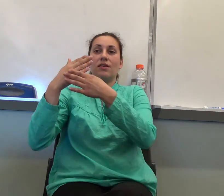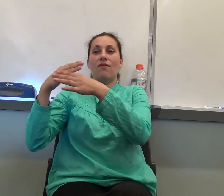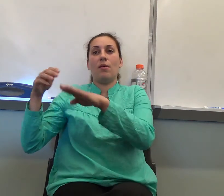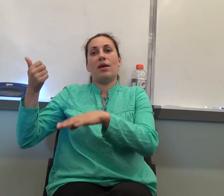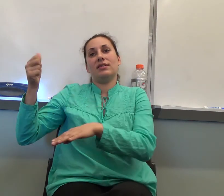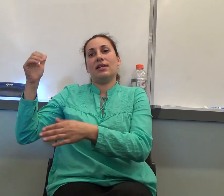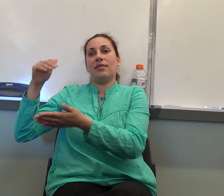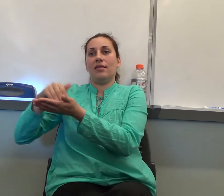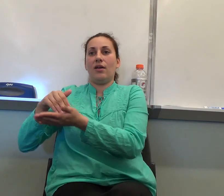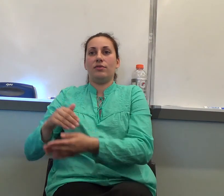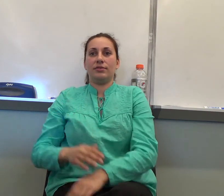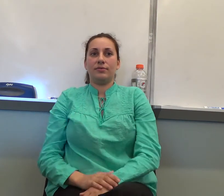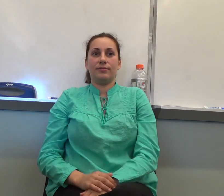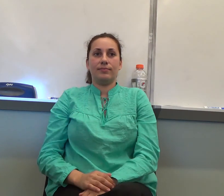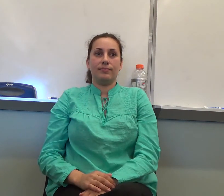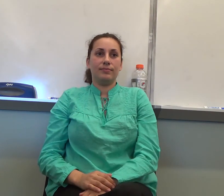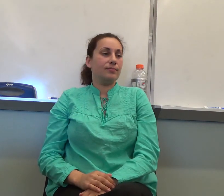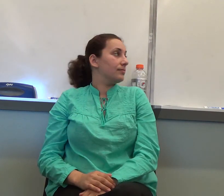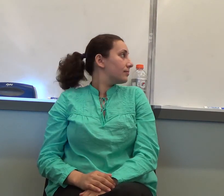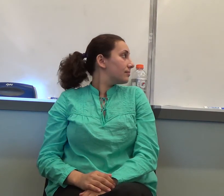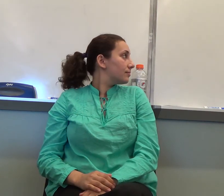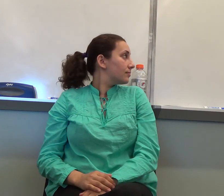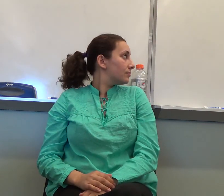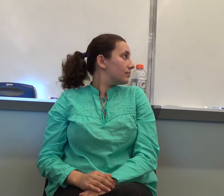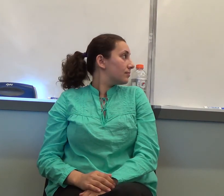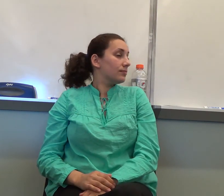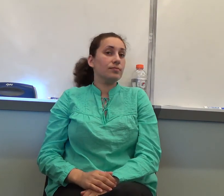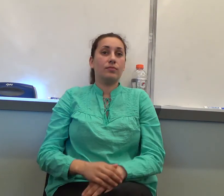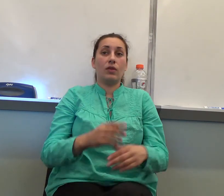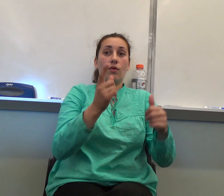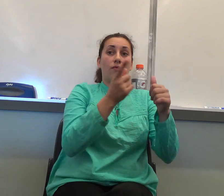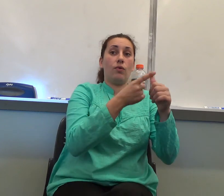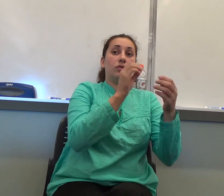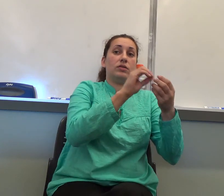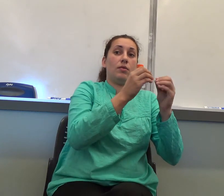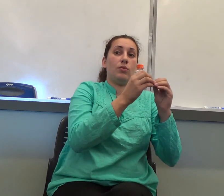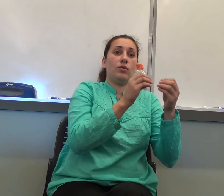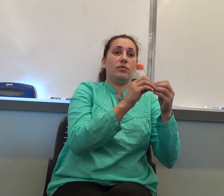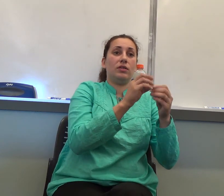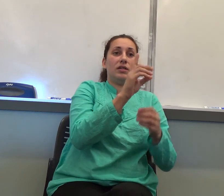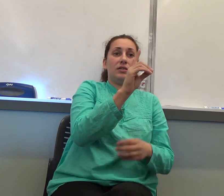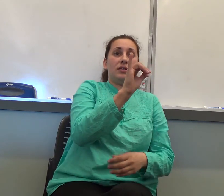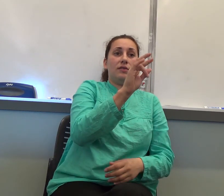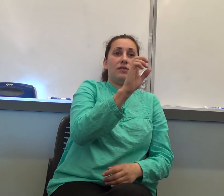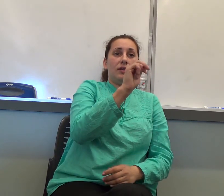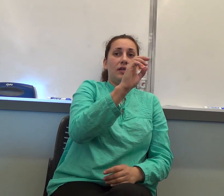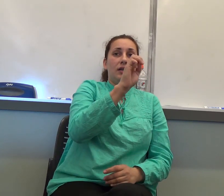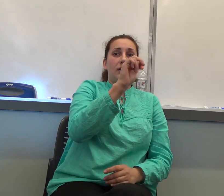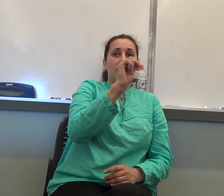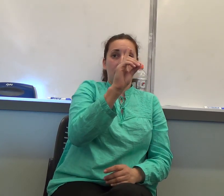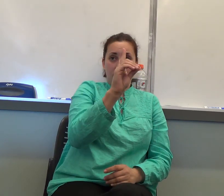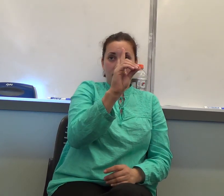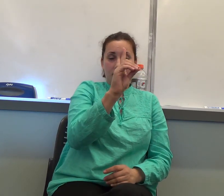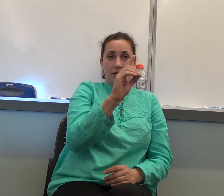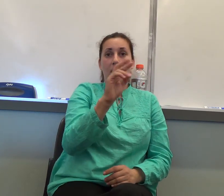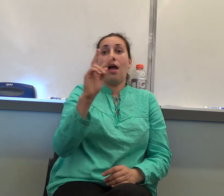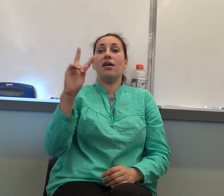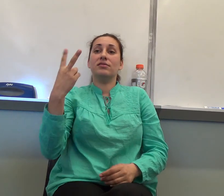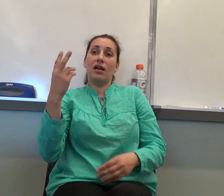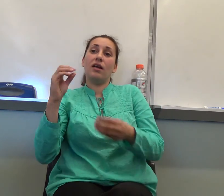10,000. Here's your dividend, here's your divisor. No need to set it up as long division. It's very easy. Just count